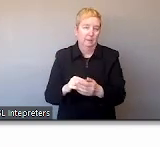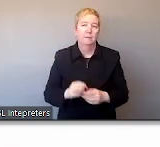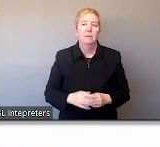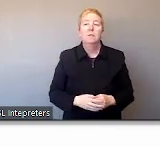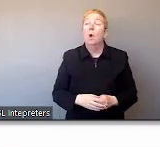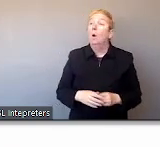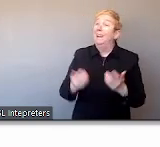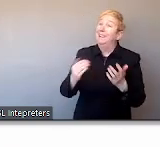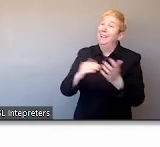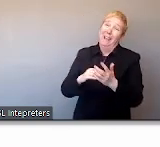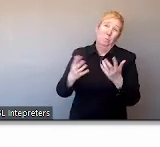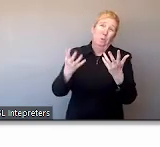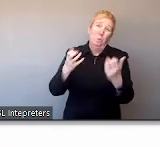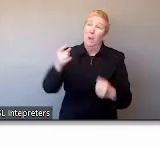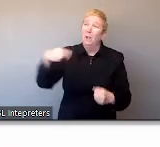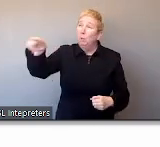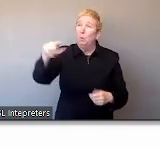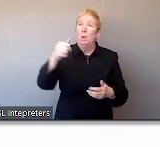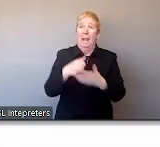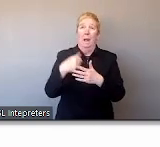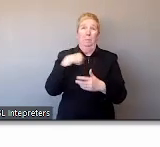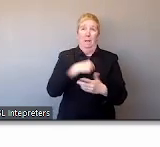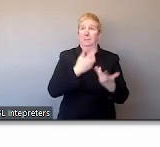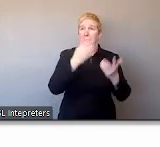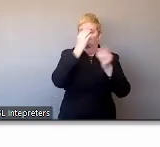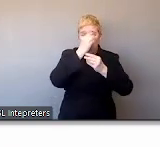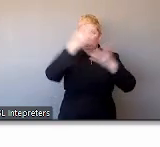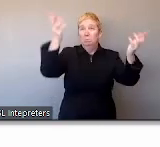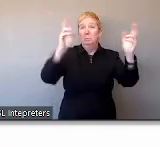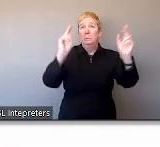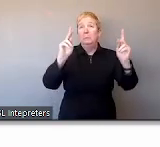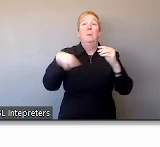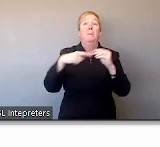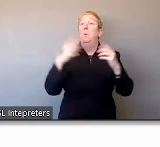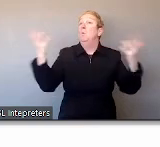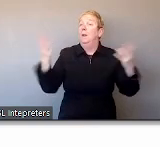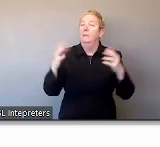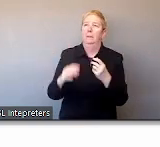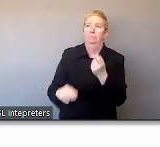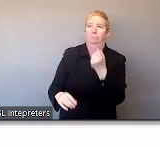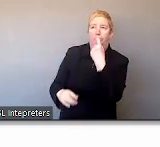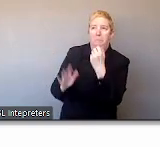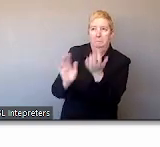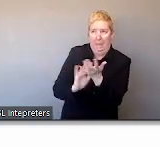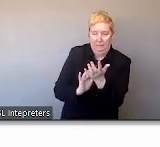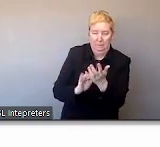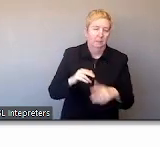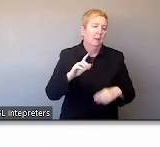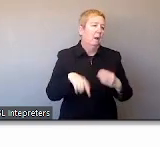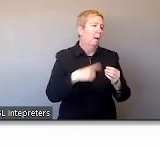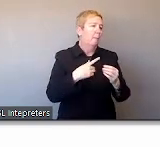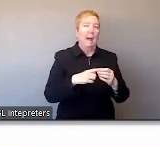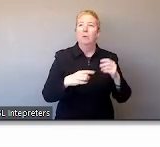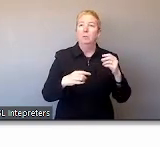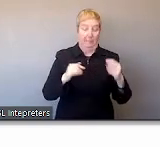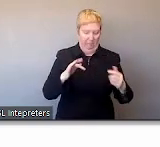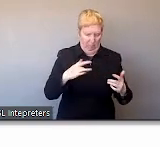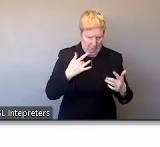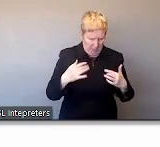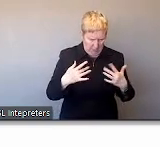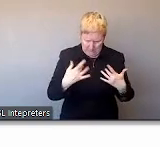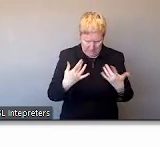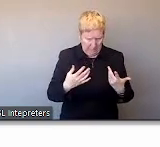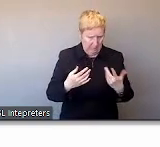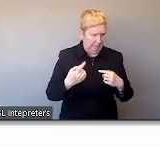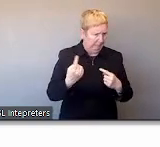effort to educate the public about oral treatments and the importance of getting tested immediately and treated immediately in the event